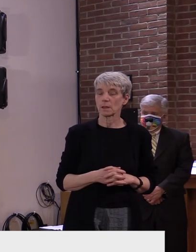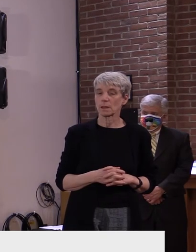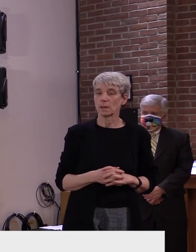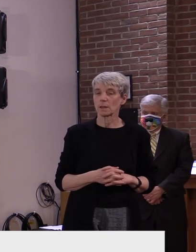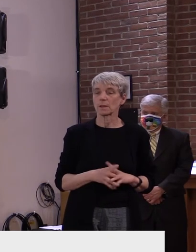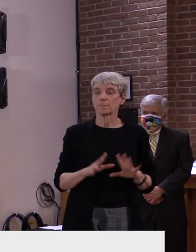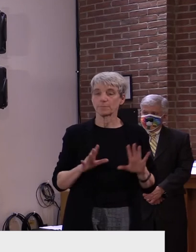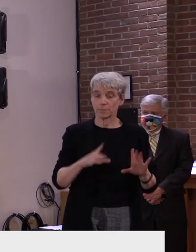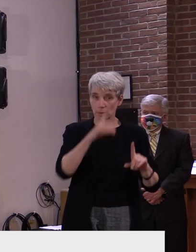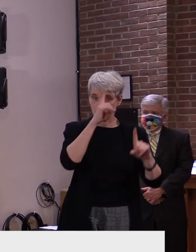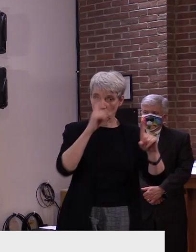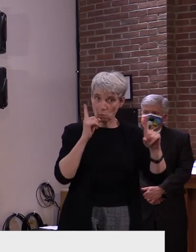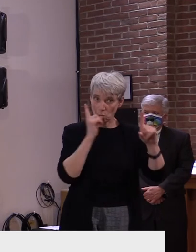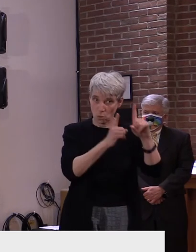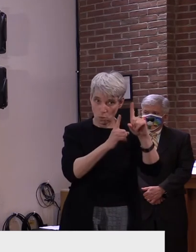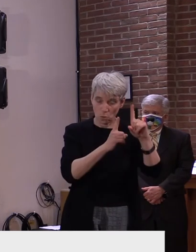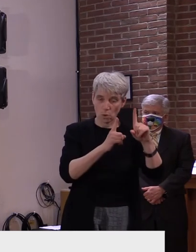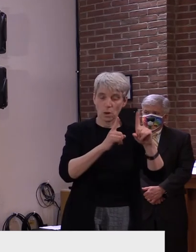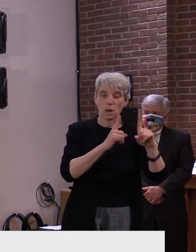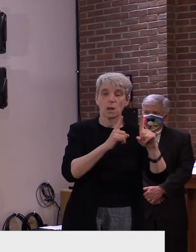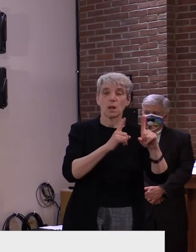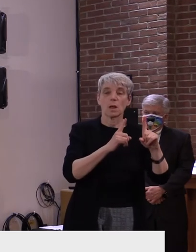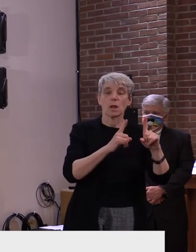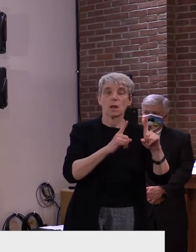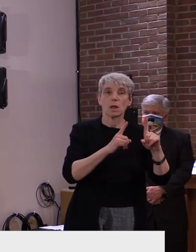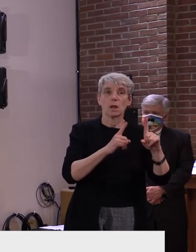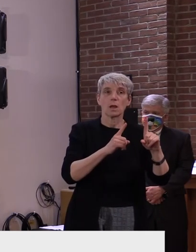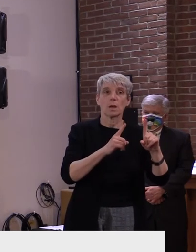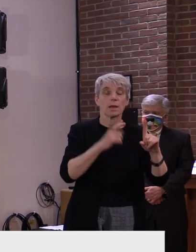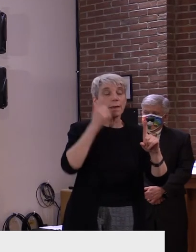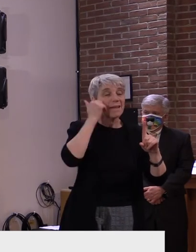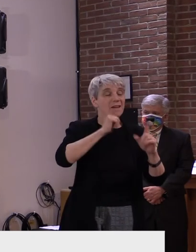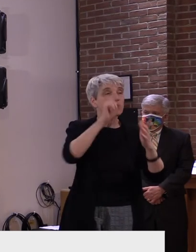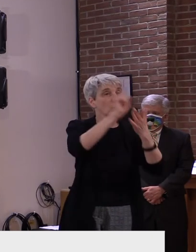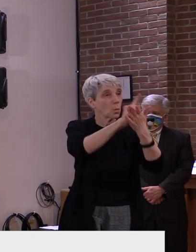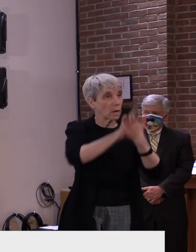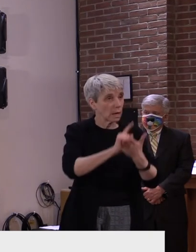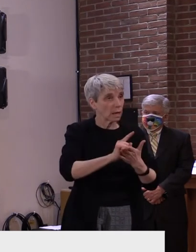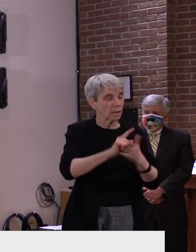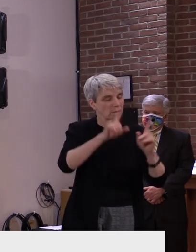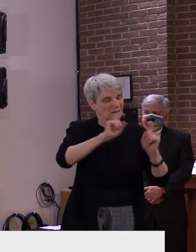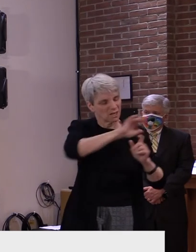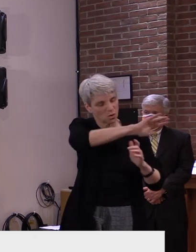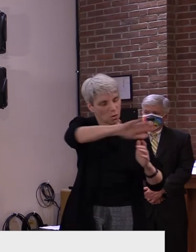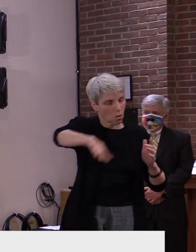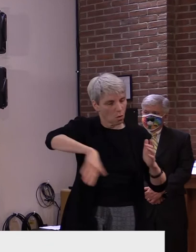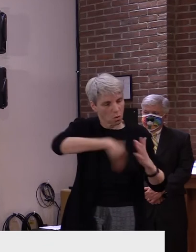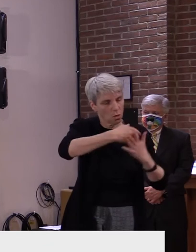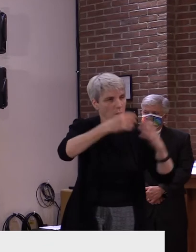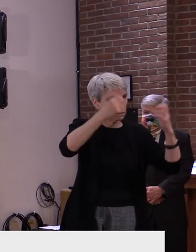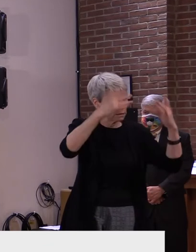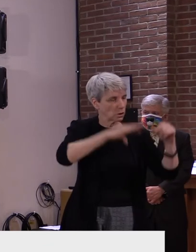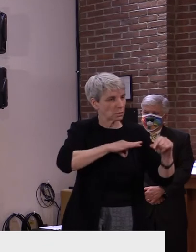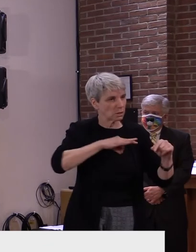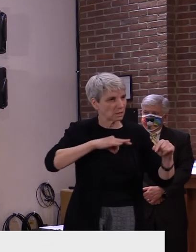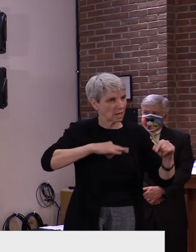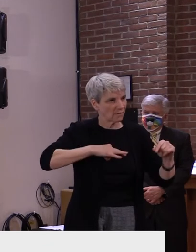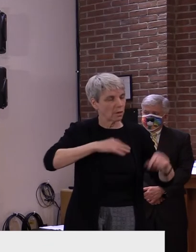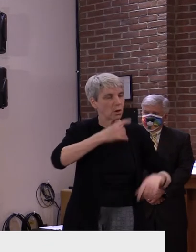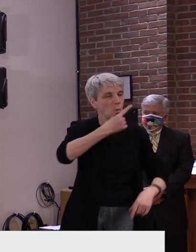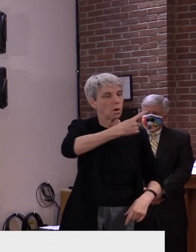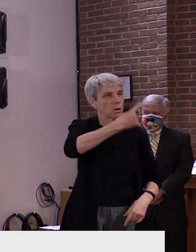all teachers and staff in one quarter of the schools each week so that every month teachers and